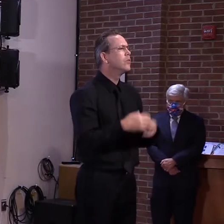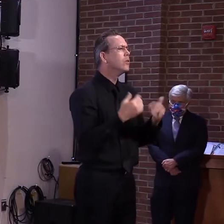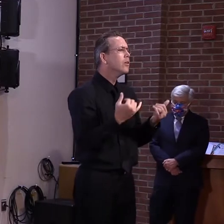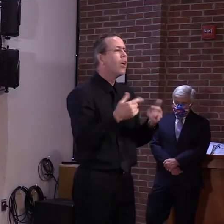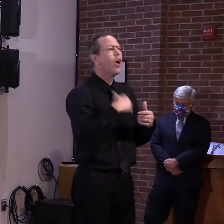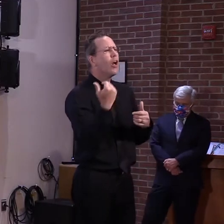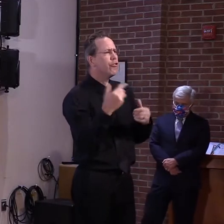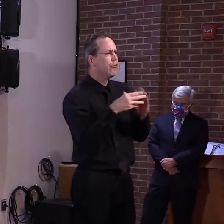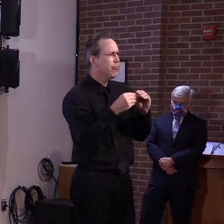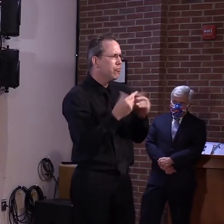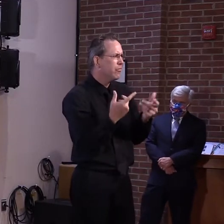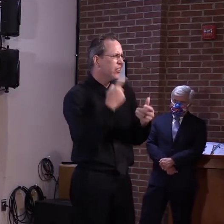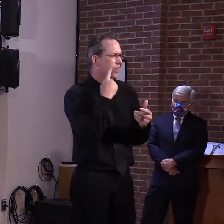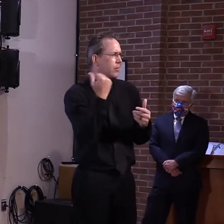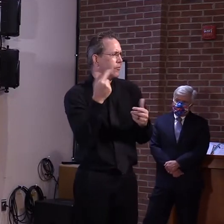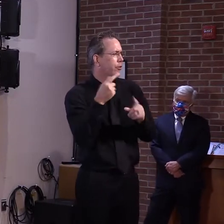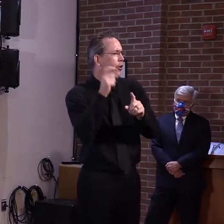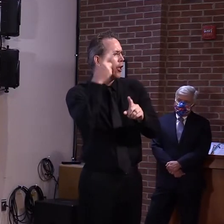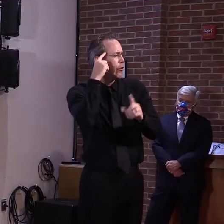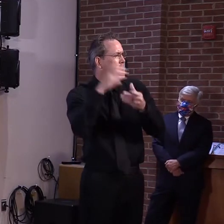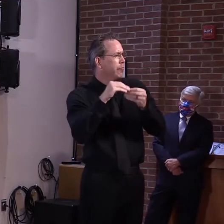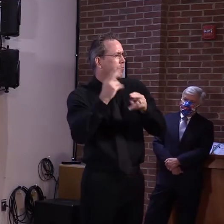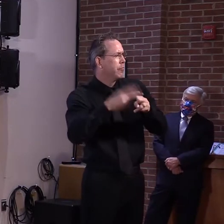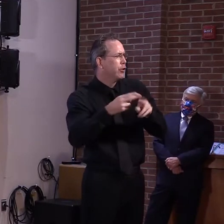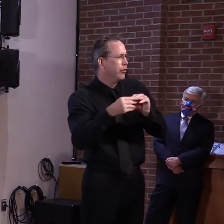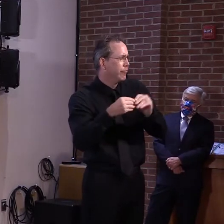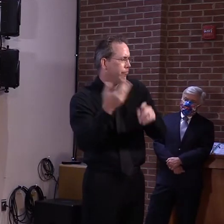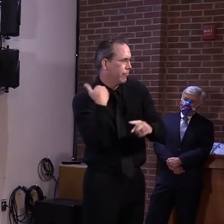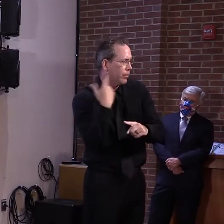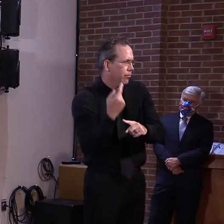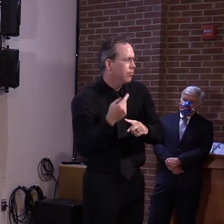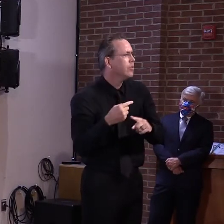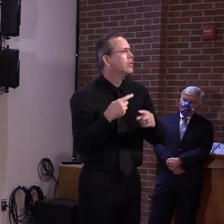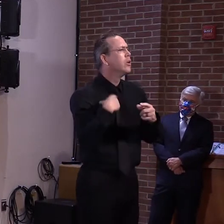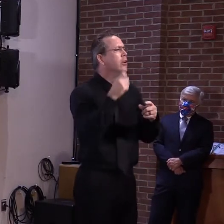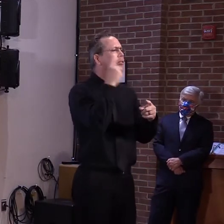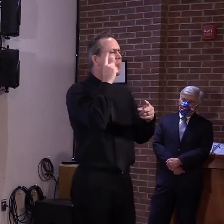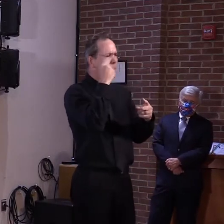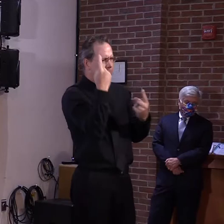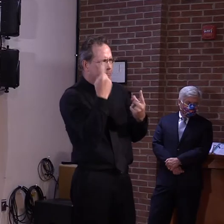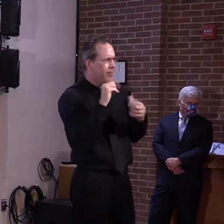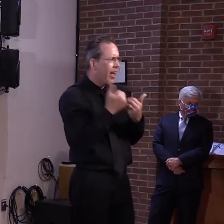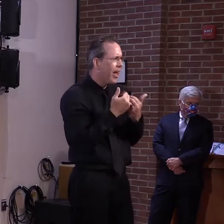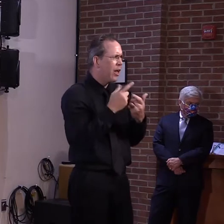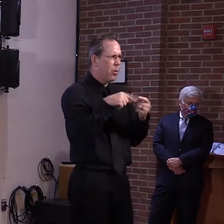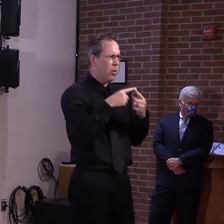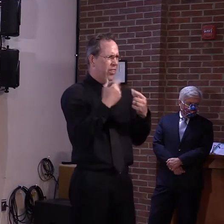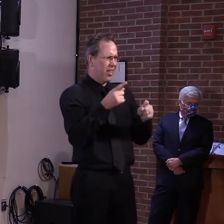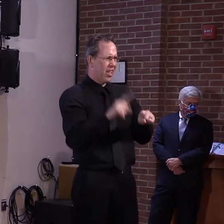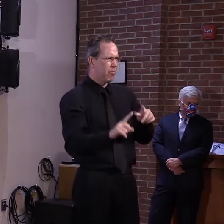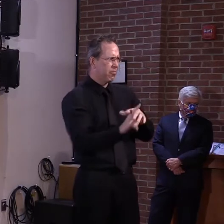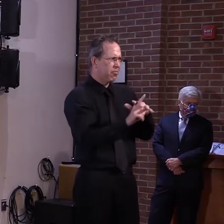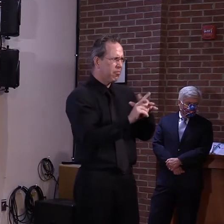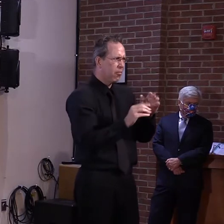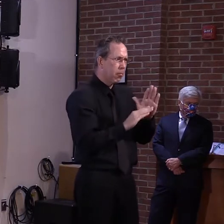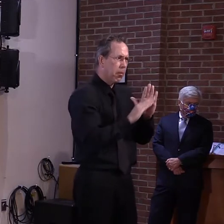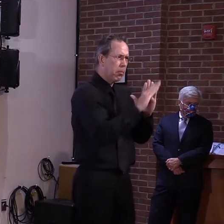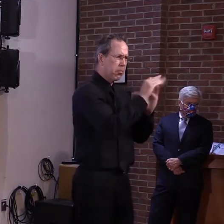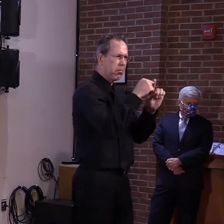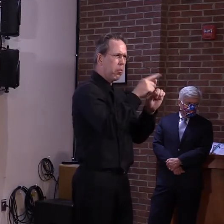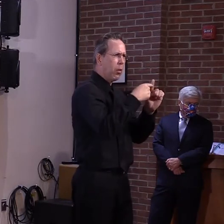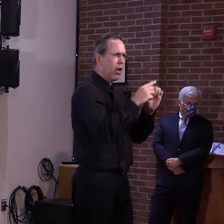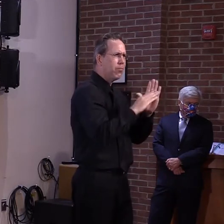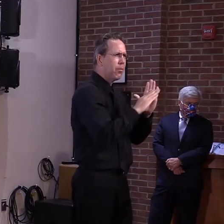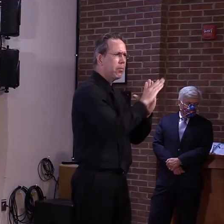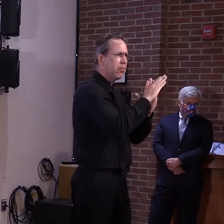point that the governor and Dr. Kelso made. If you look at when these cases really saw their explosive growth, you look 2 or 3 weeks after